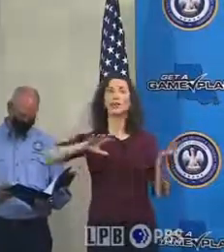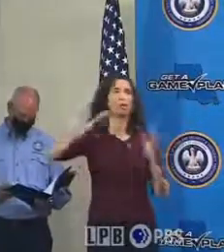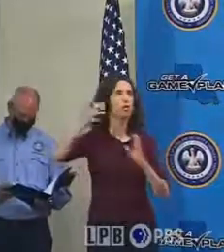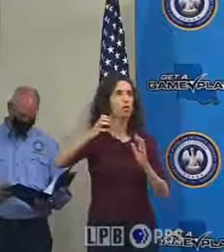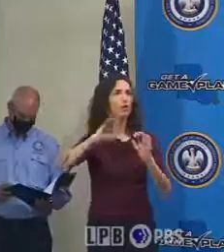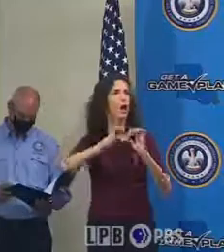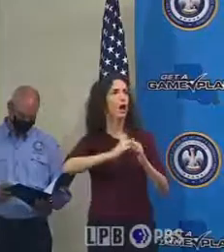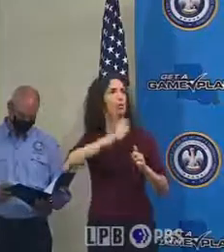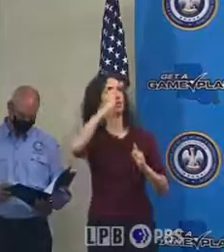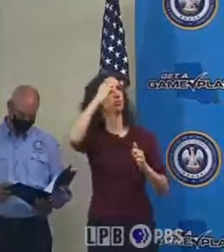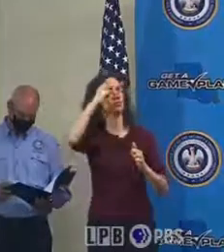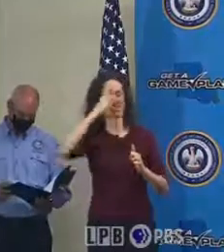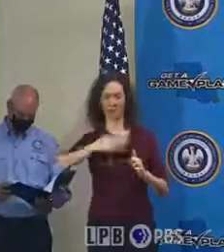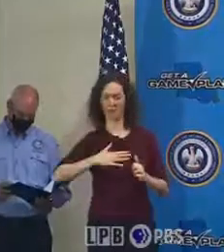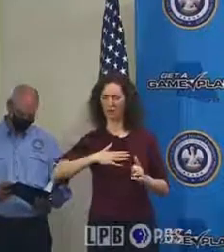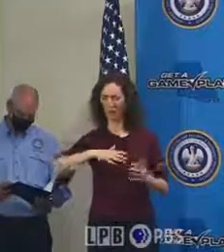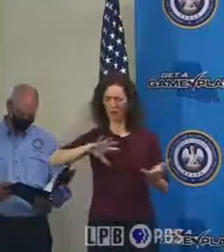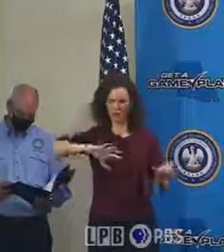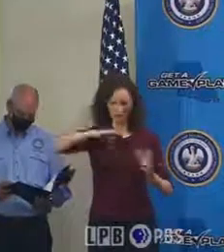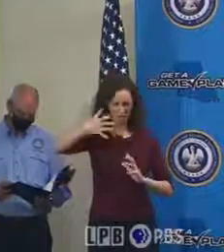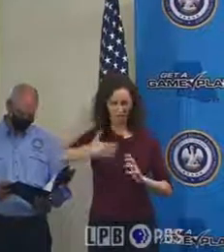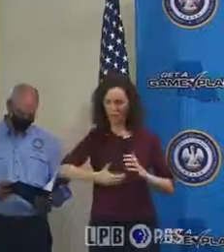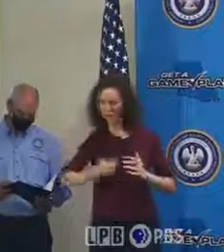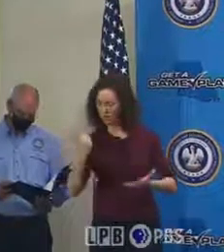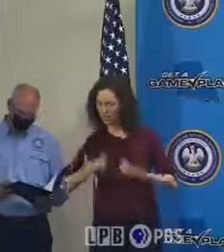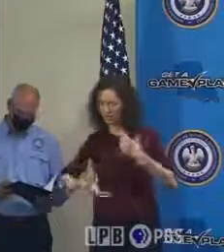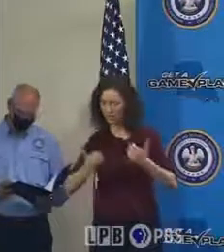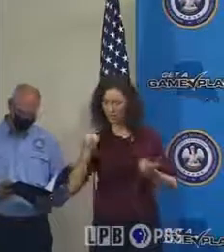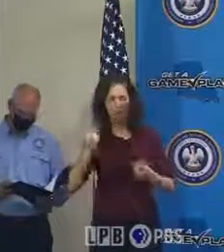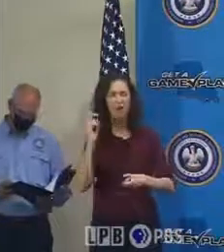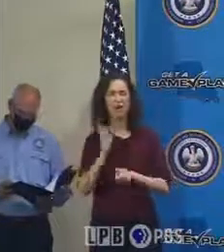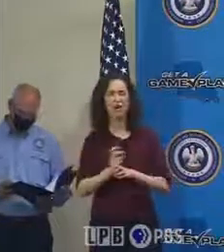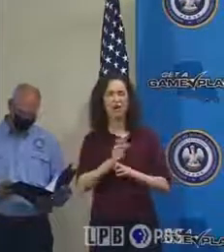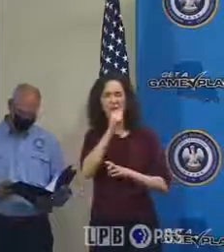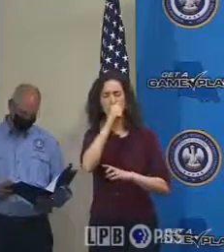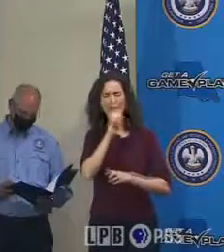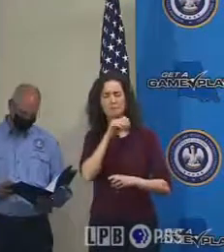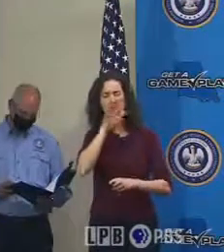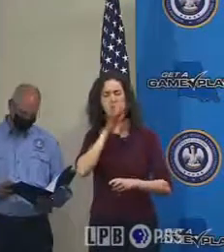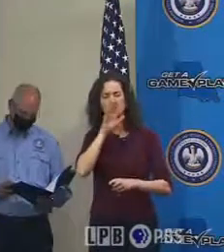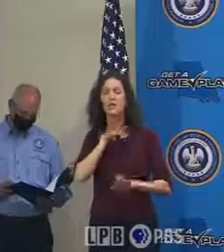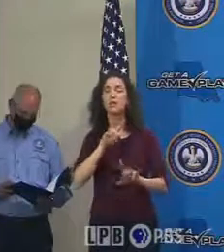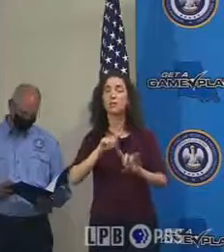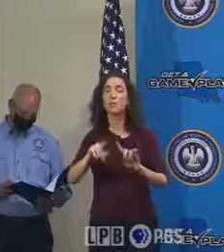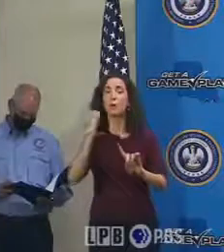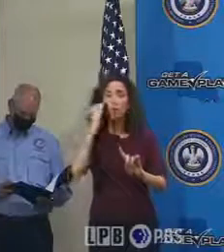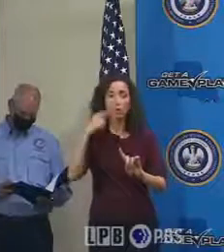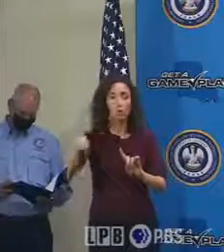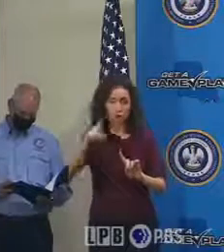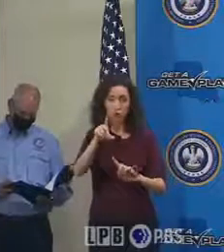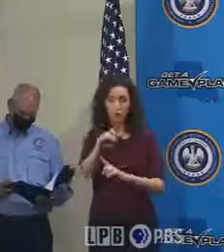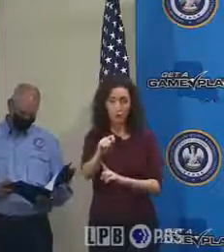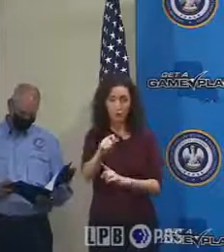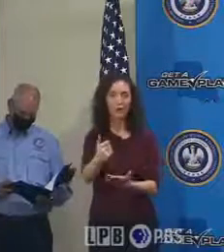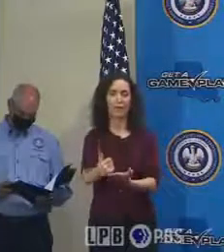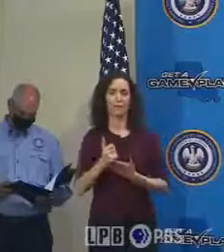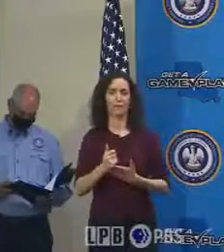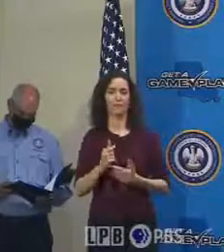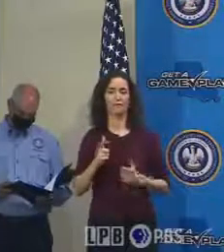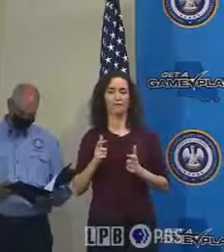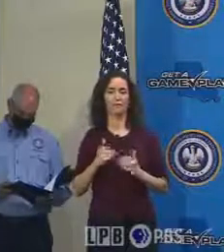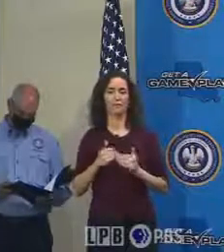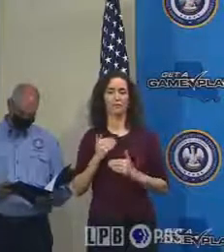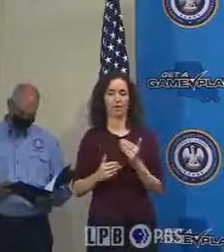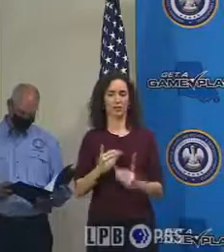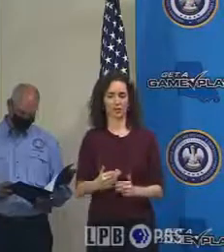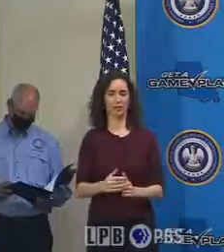think about, sifting through all of those hard things to deal with, but in reality, it expedites the process. We have over